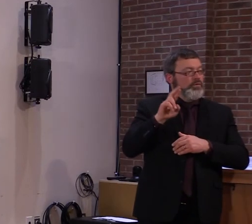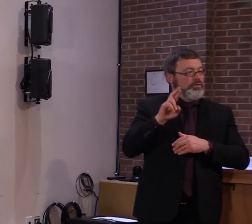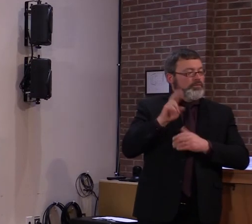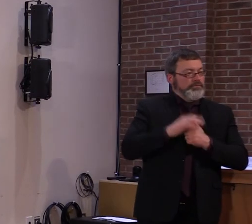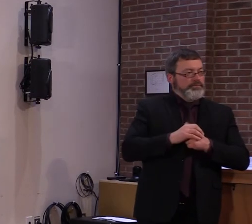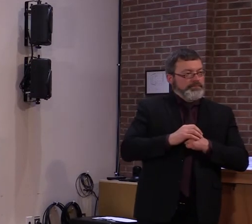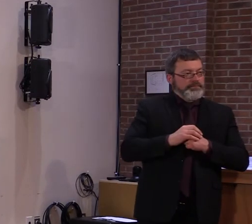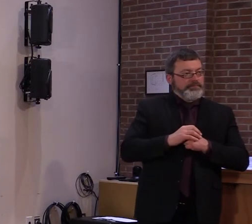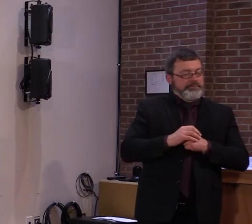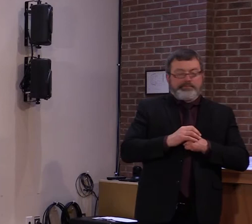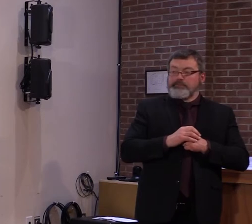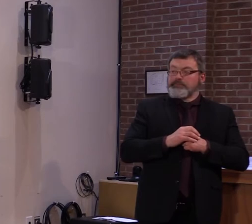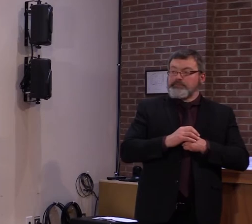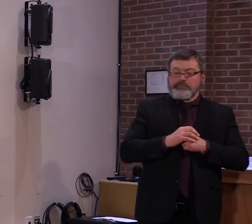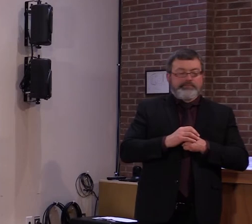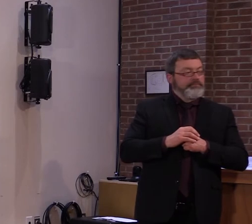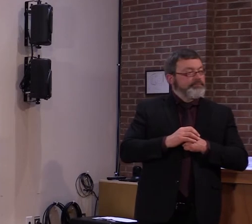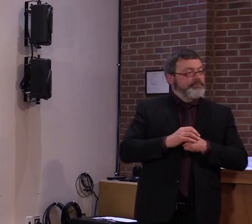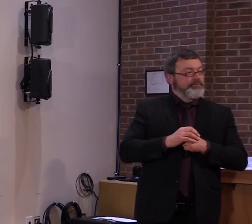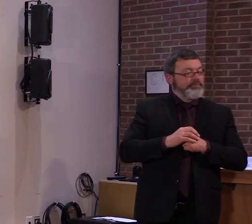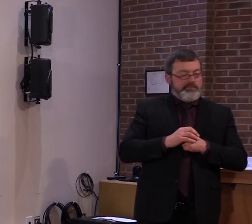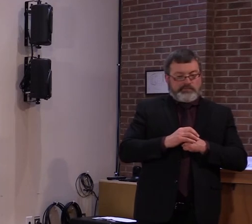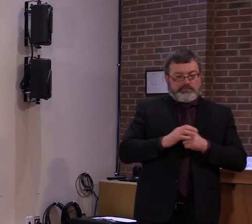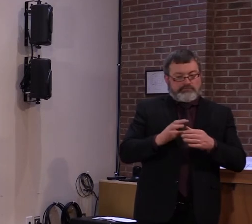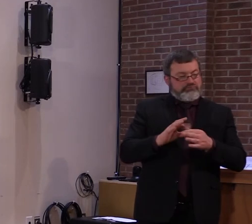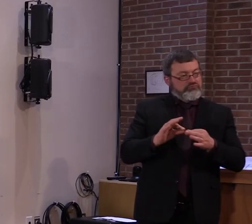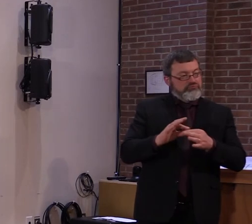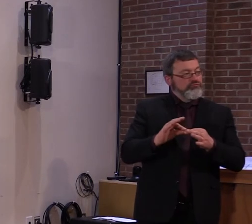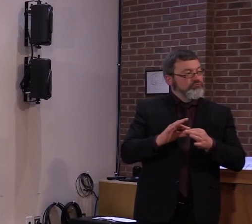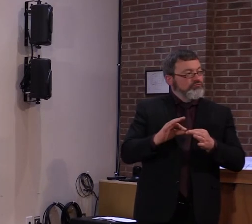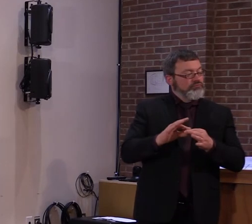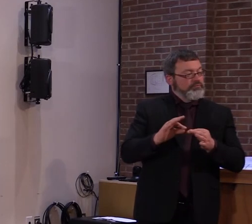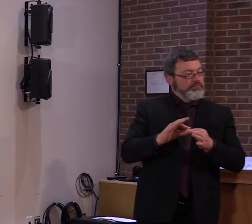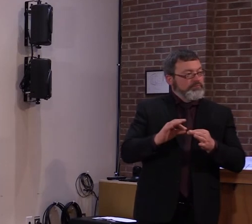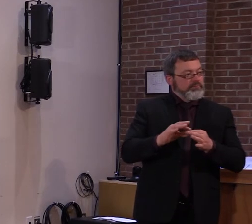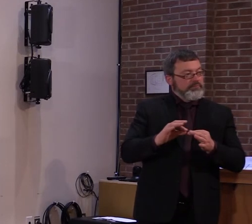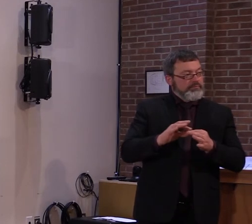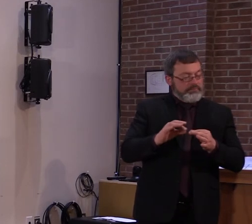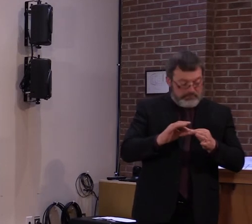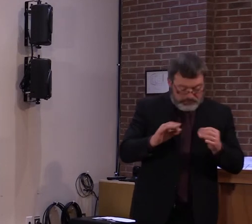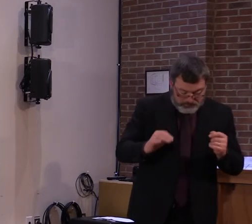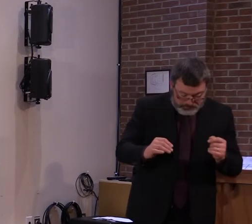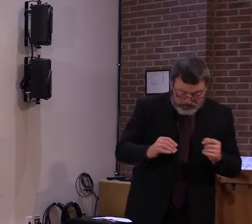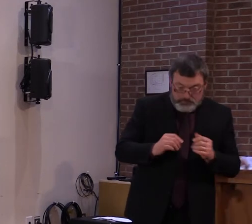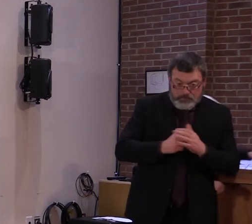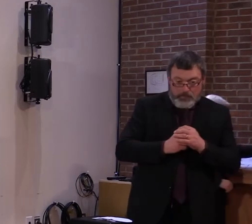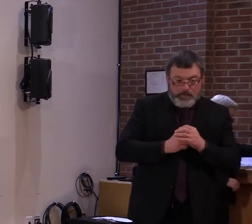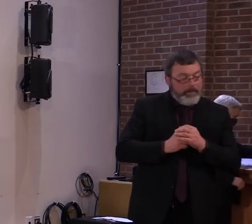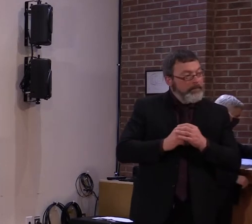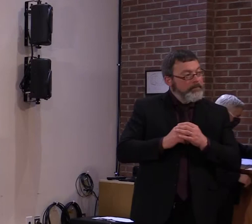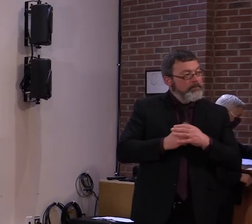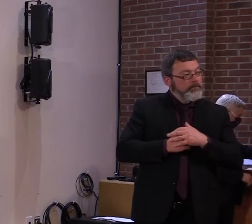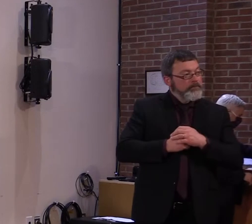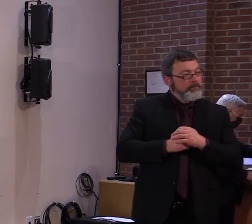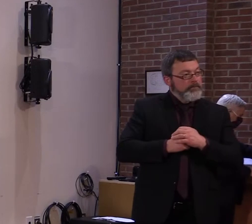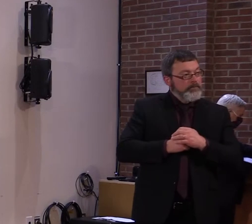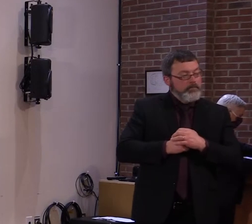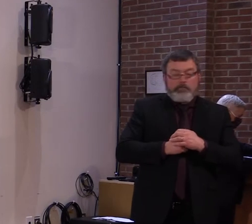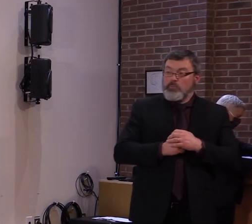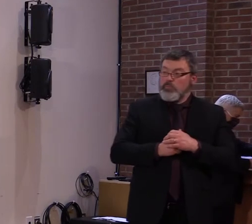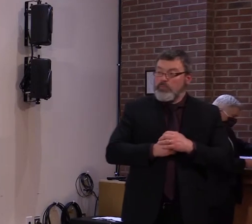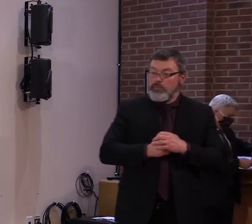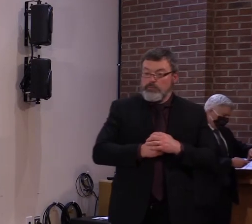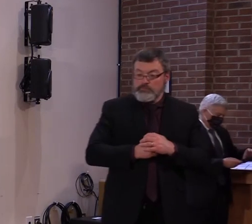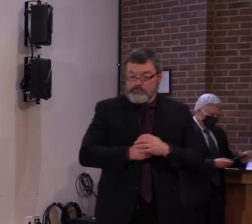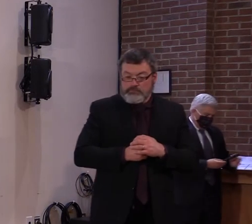Hi, I was wondering about just, I guess, some of the messaging that that you've been doing this